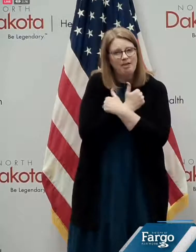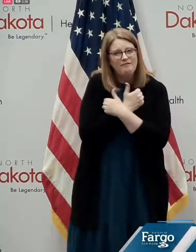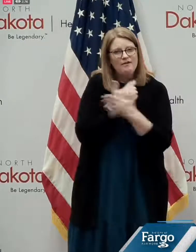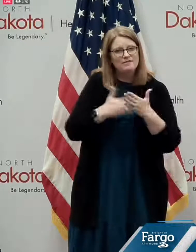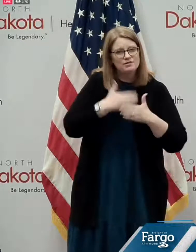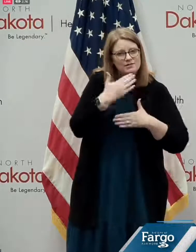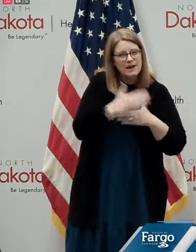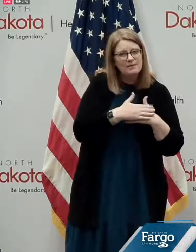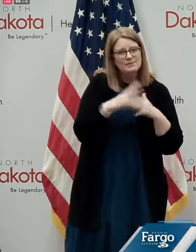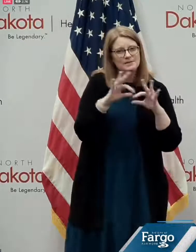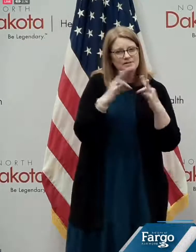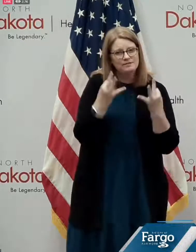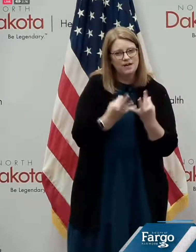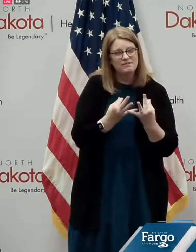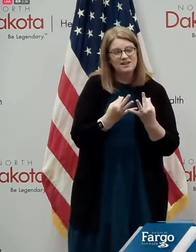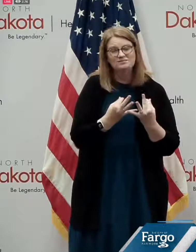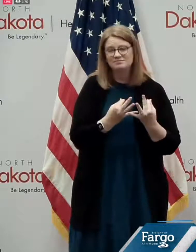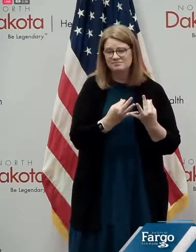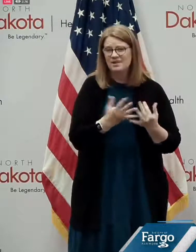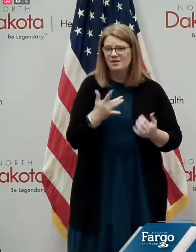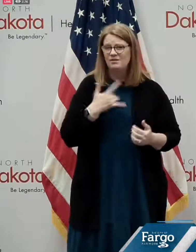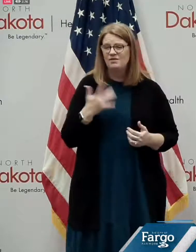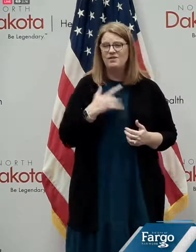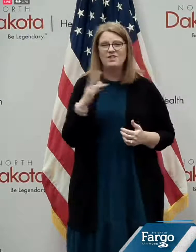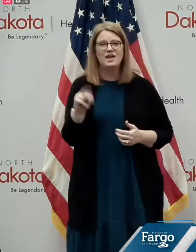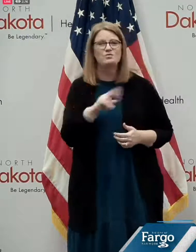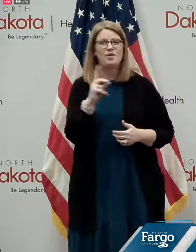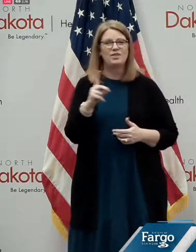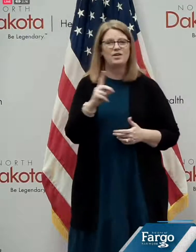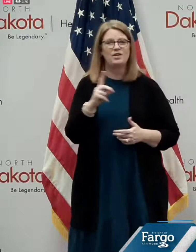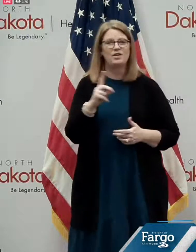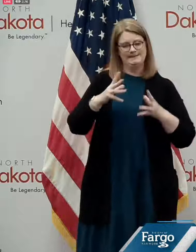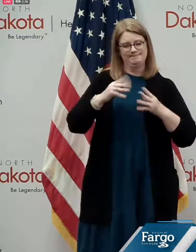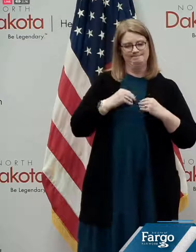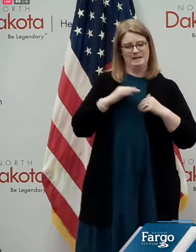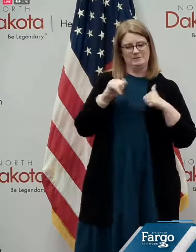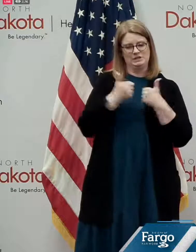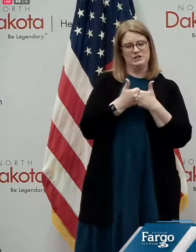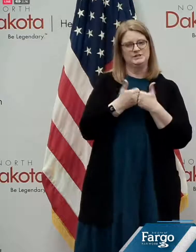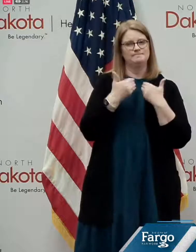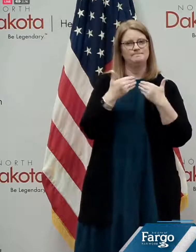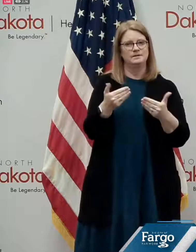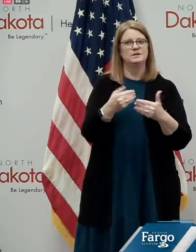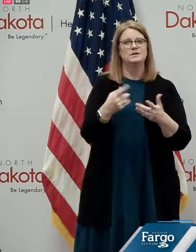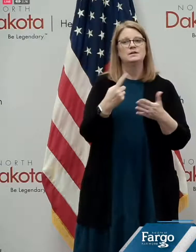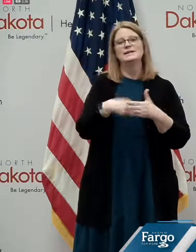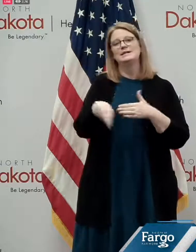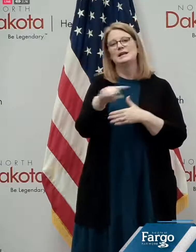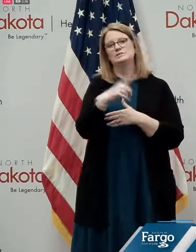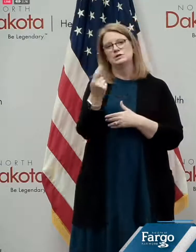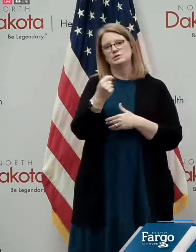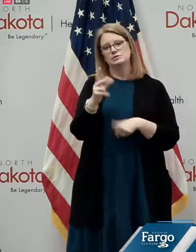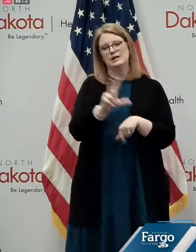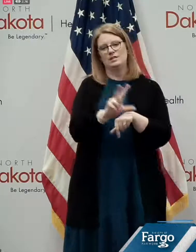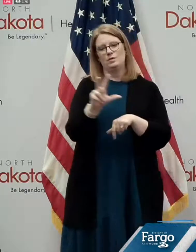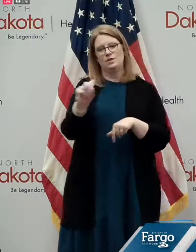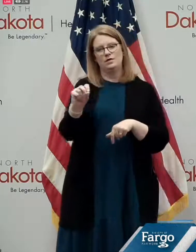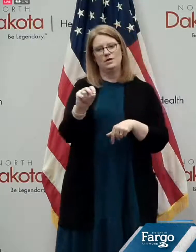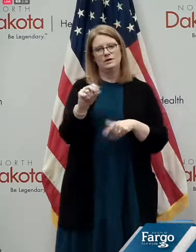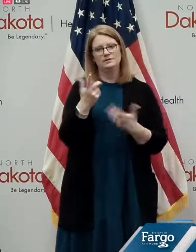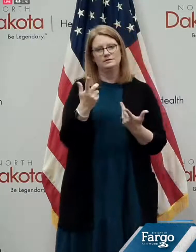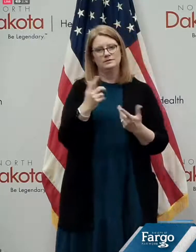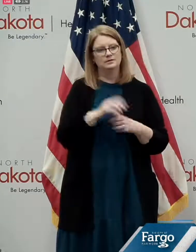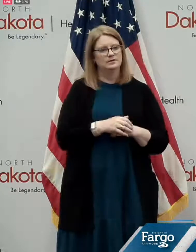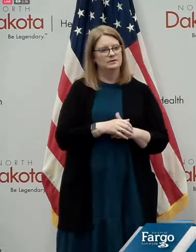family. We know that North Dakotans have always risen to do it. They're doing it again, so thank you. We'll be back here next Tuesday at 3:30. Until